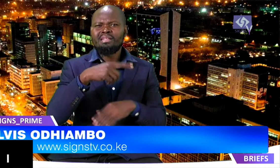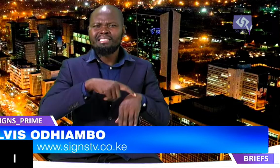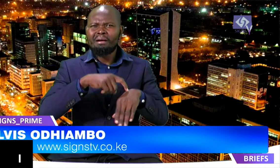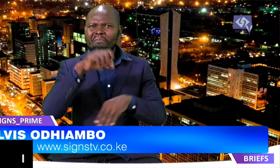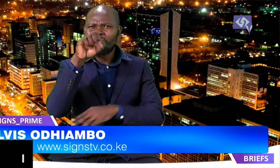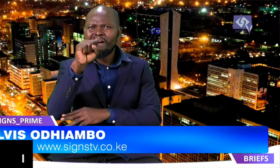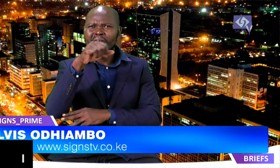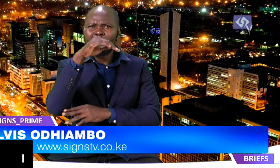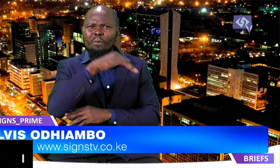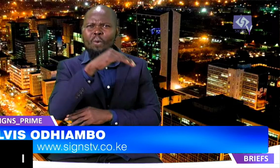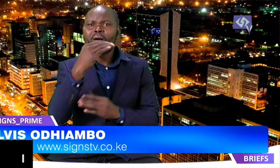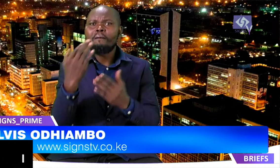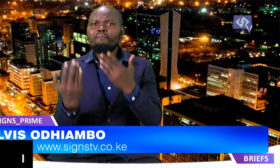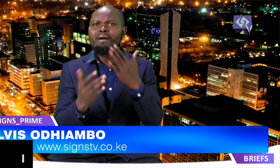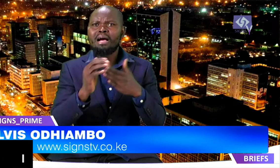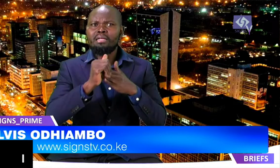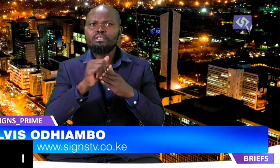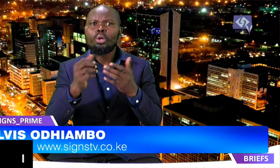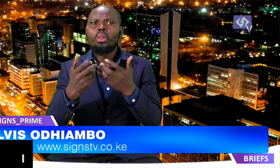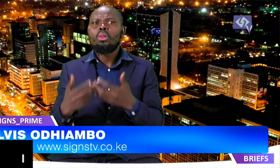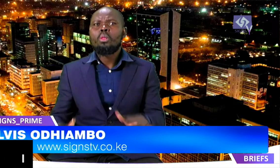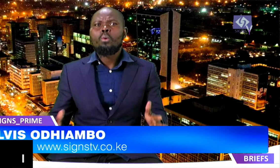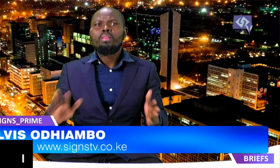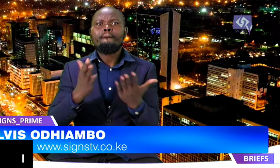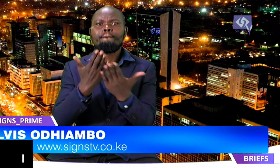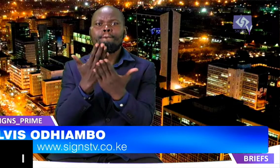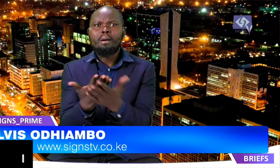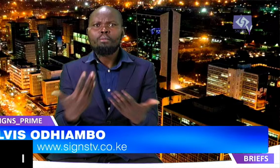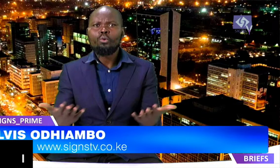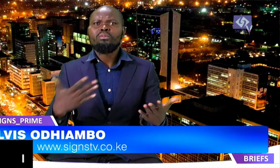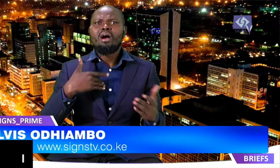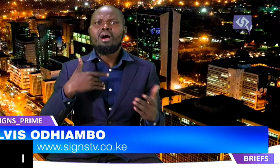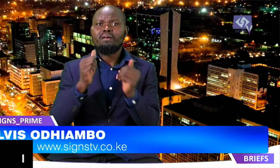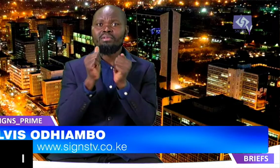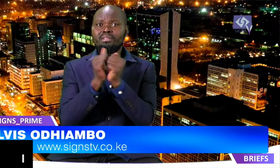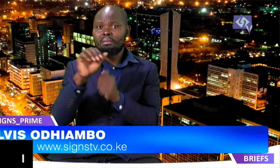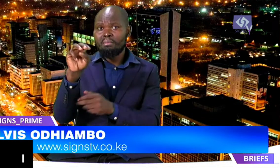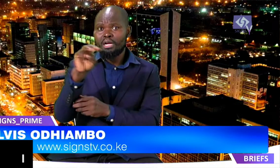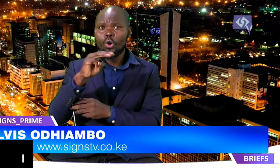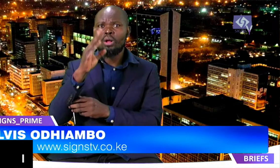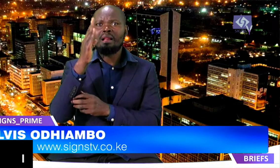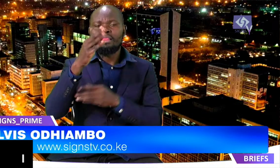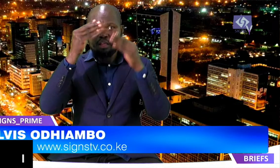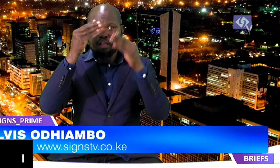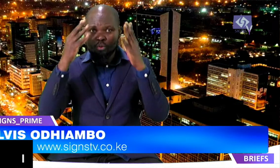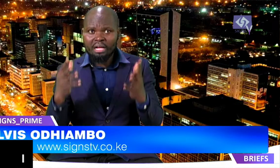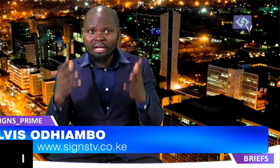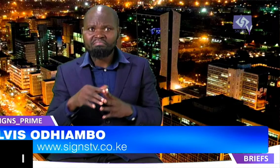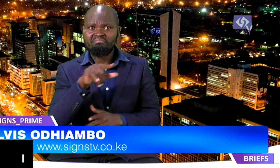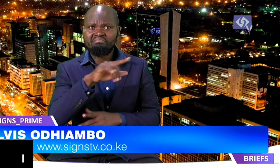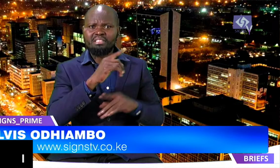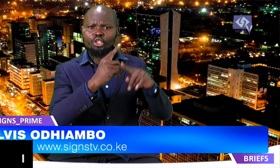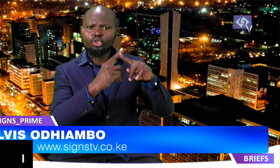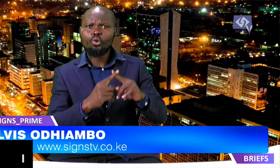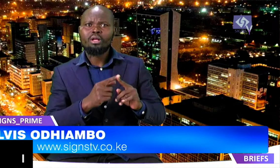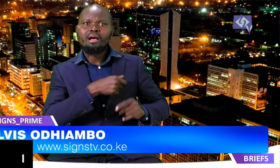that 5 a.m. fire led to the loss of property worth 10 million shillings belonging to the